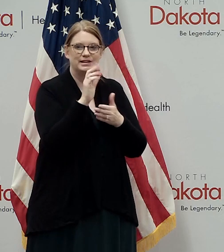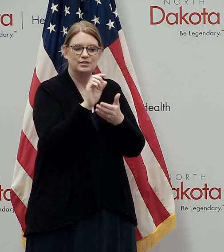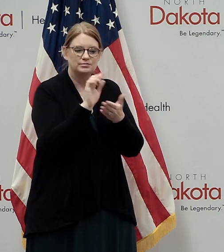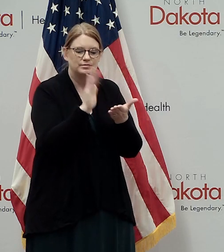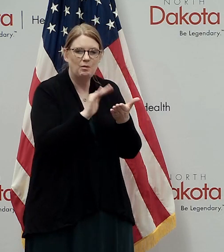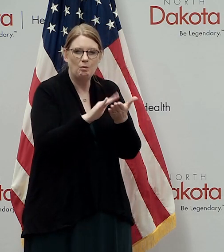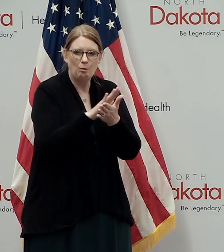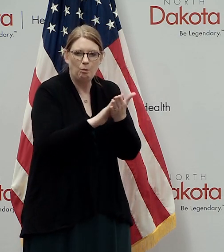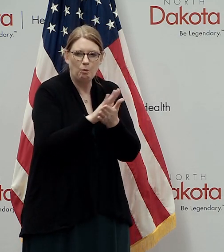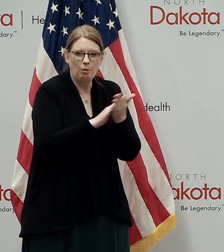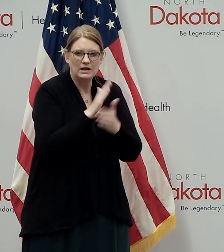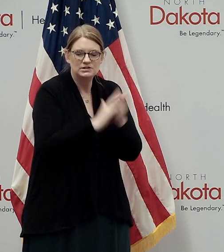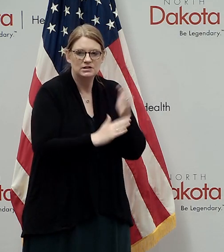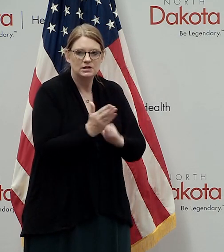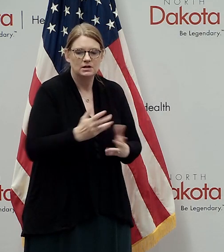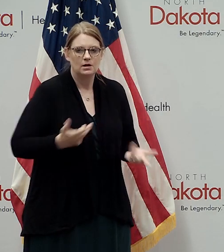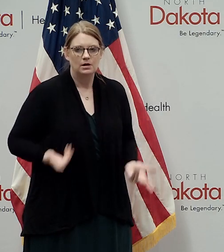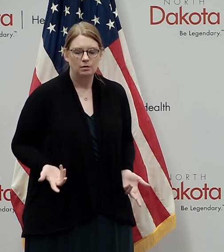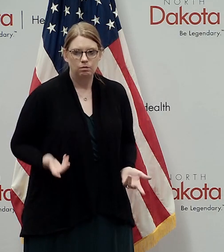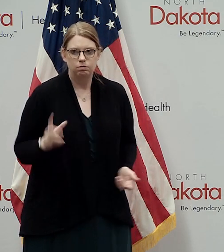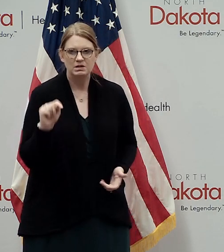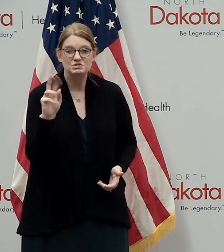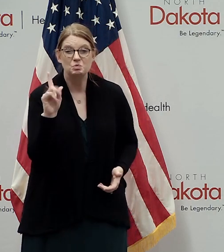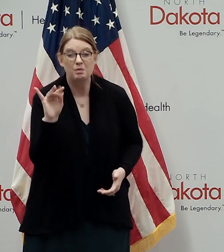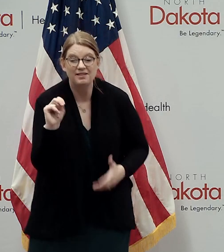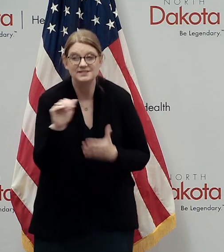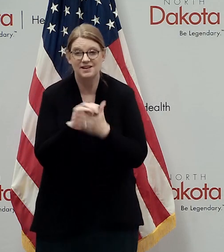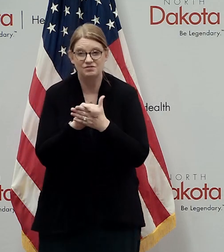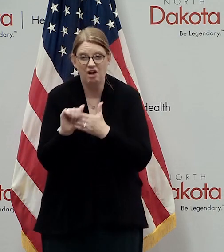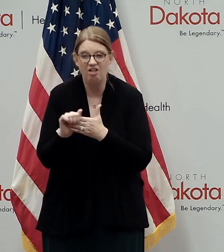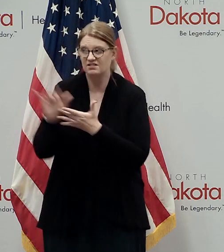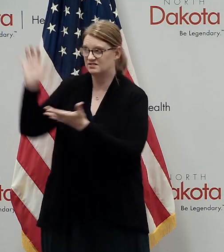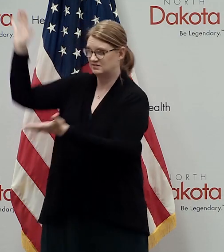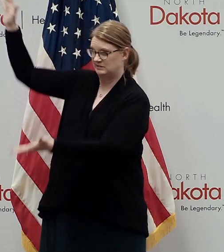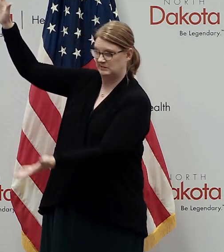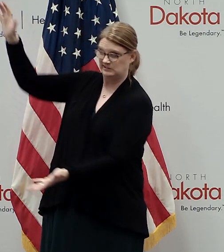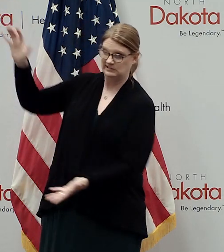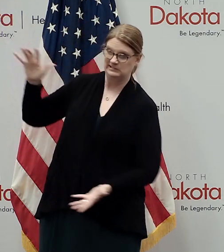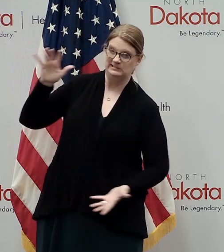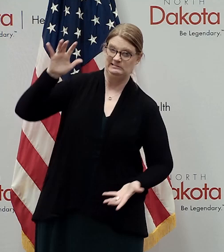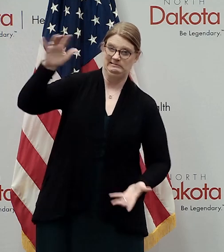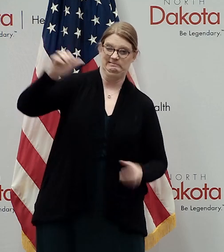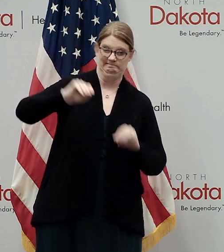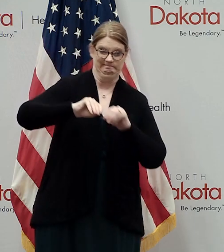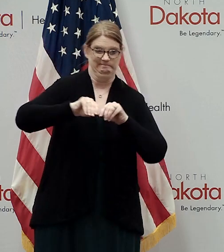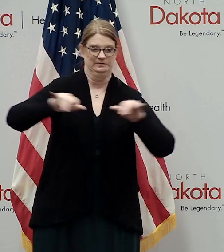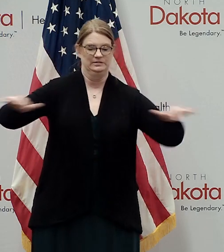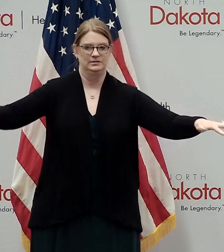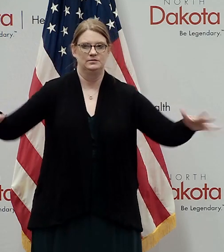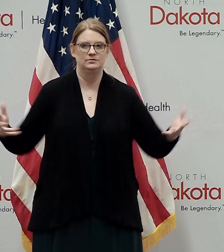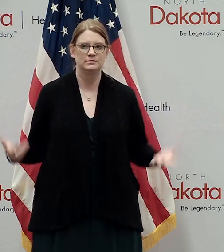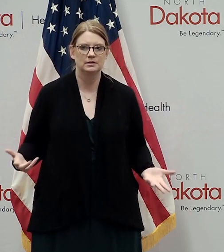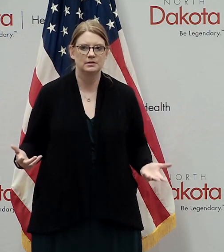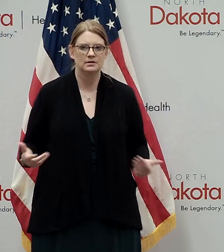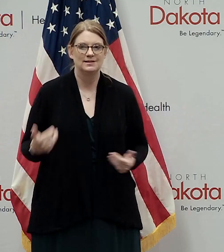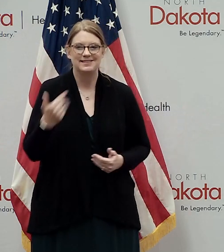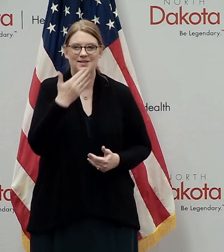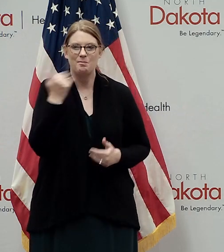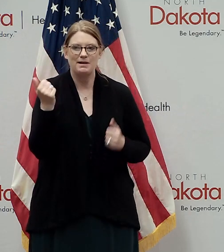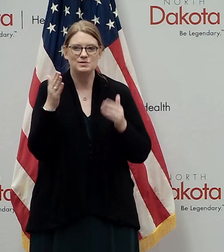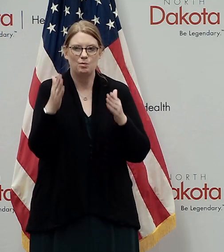If you think about the trillions of dollars in stimulus that has been spent by the federal government, and then you say, what is the most effective